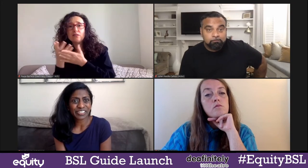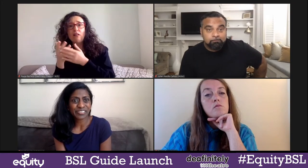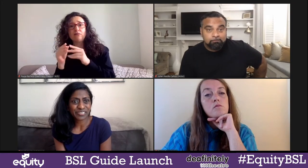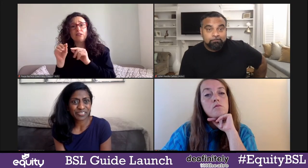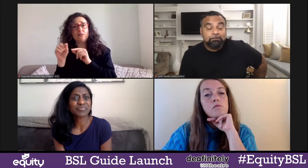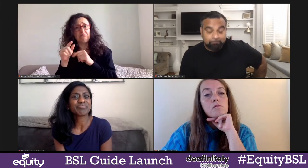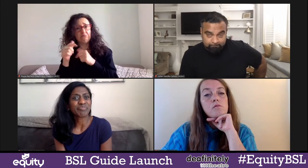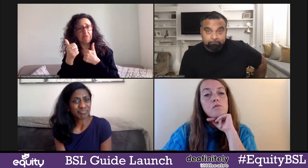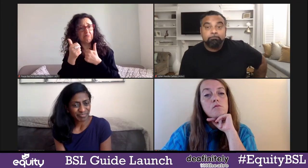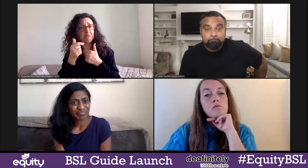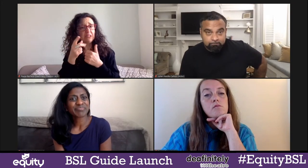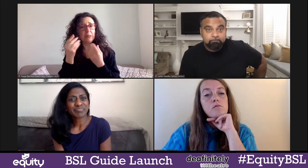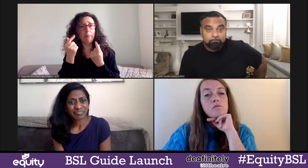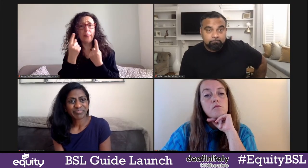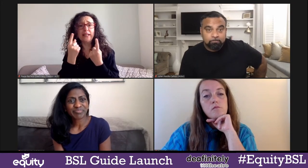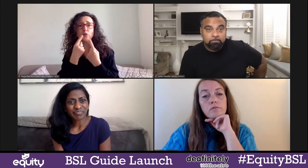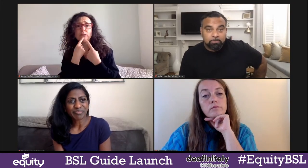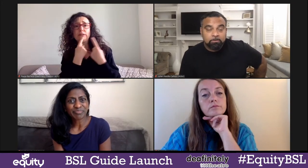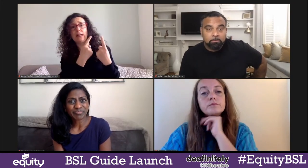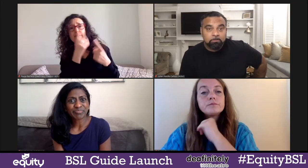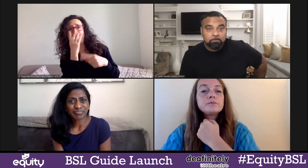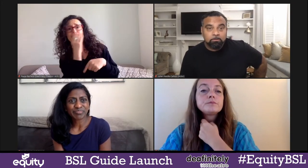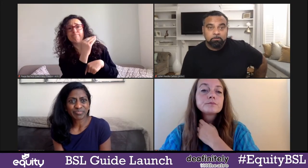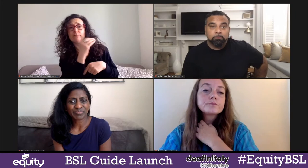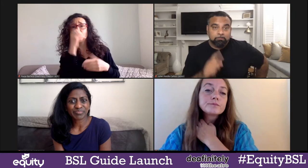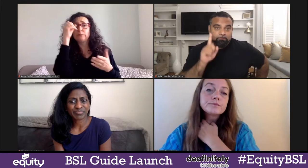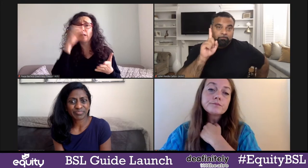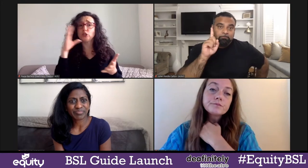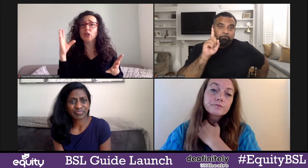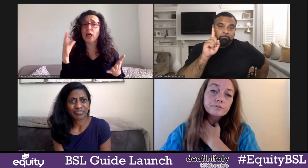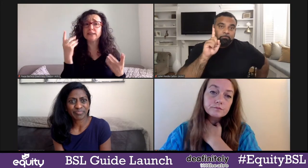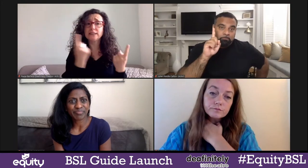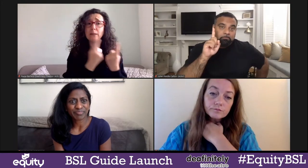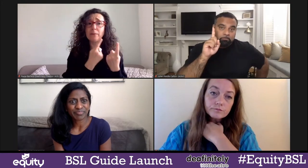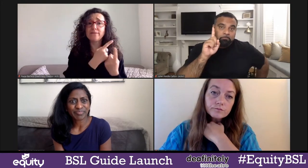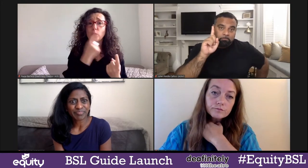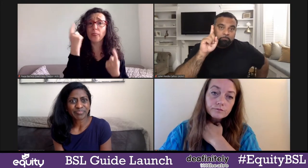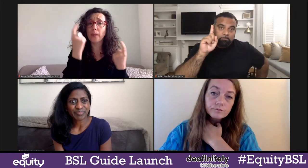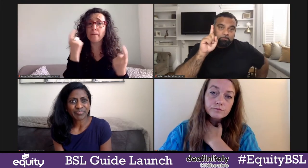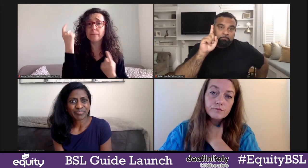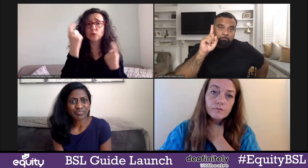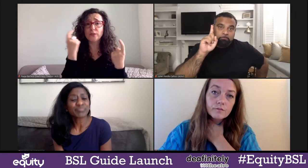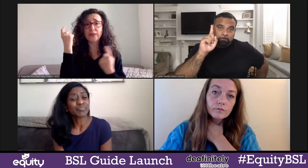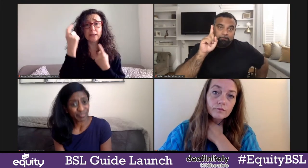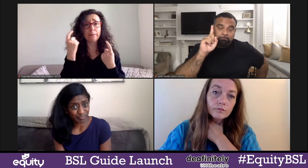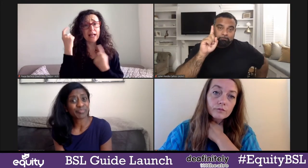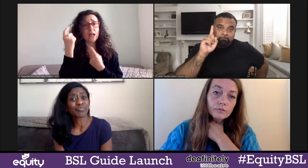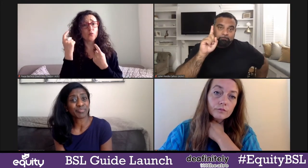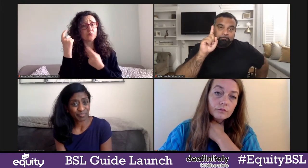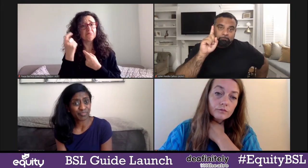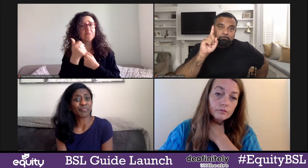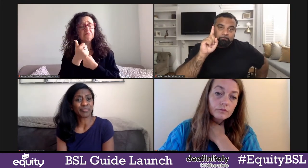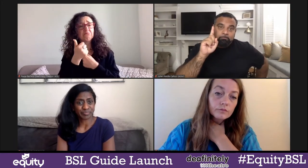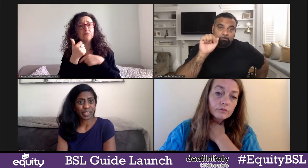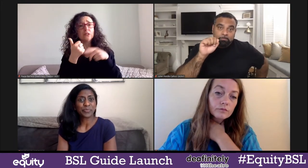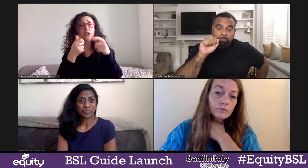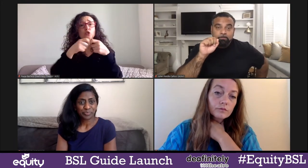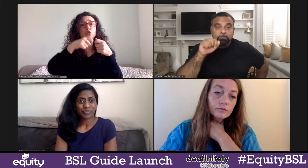voice coaching, and to use that as a comparison. I think that's interesting. I think that's really good feedback to give to Spotlight and any